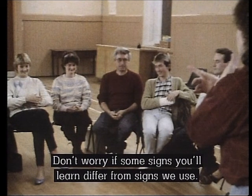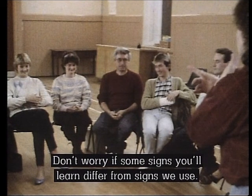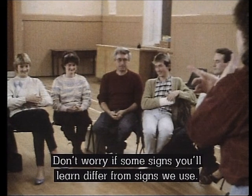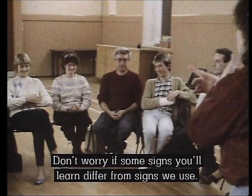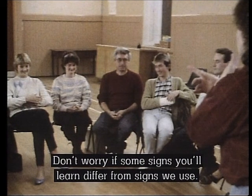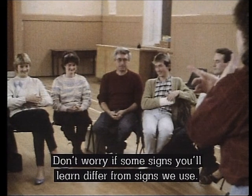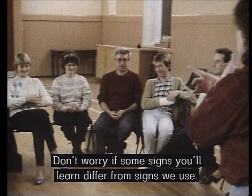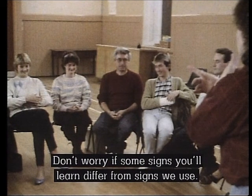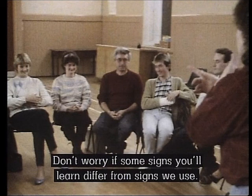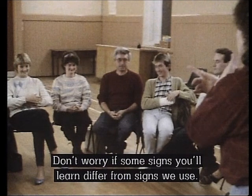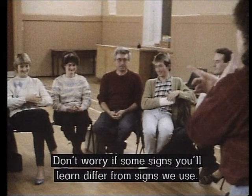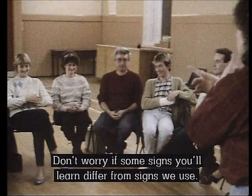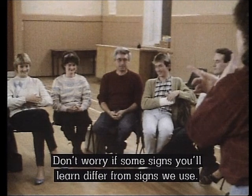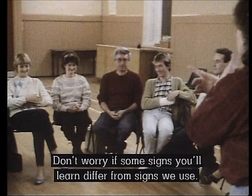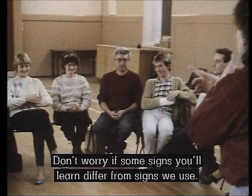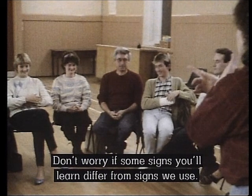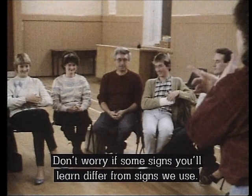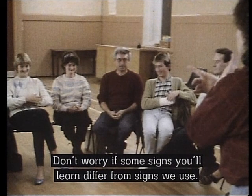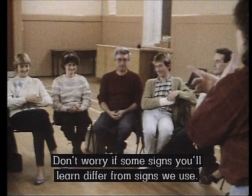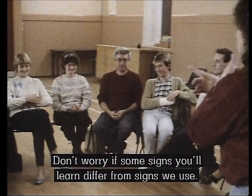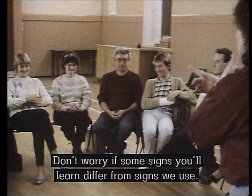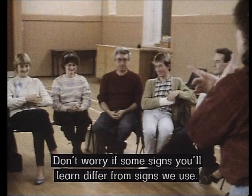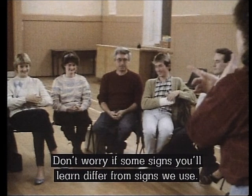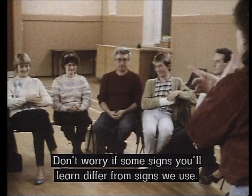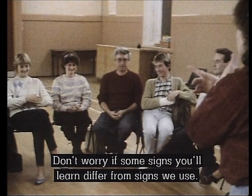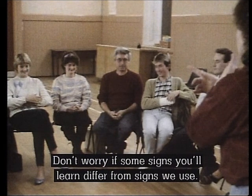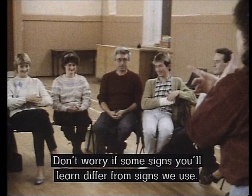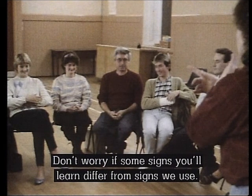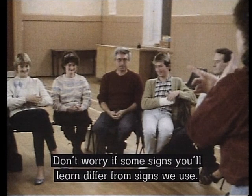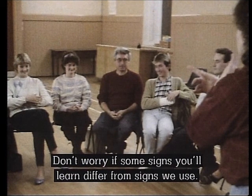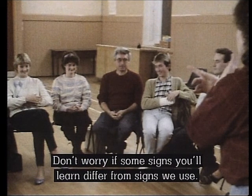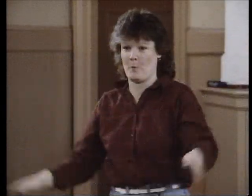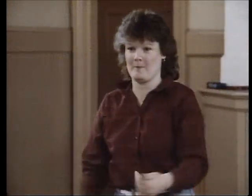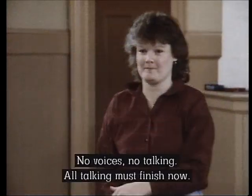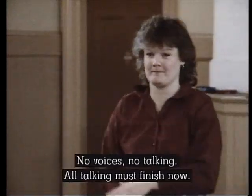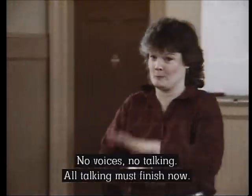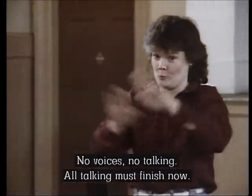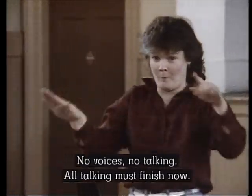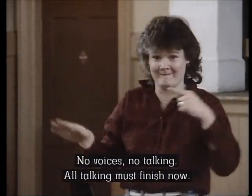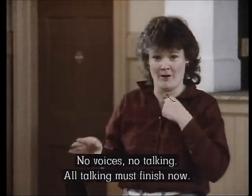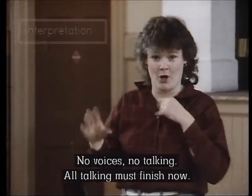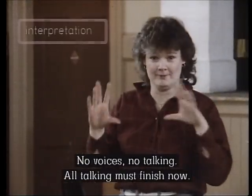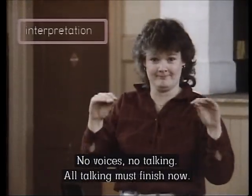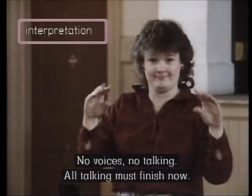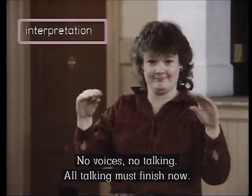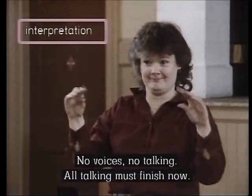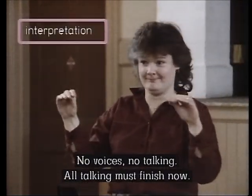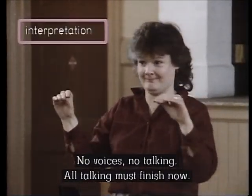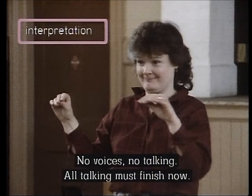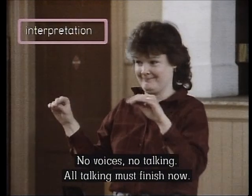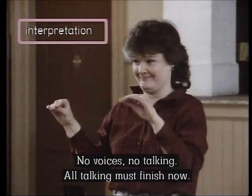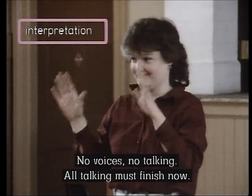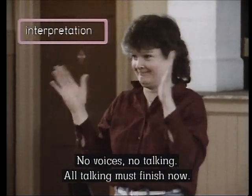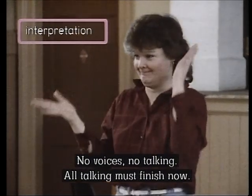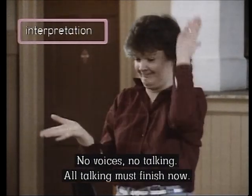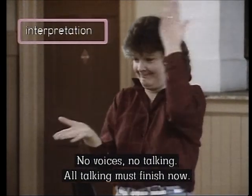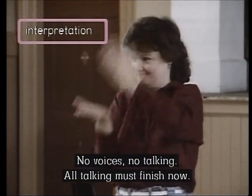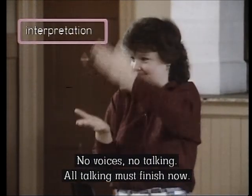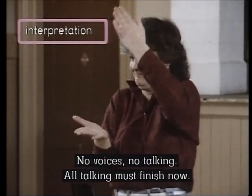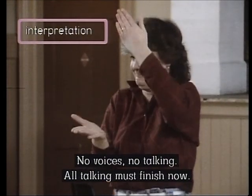learn there are different from signs in these programs. Enough of that. No voices, no talking. All talking